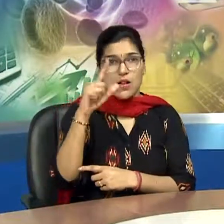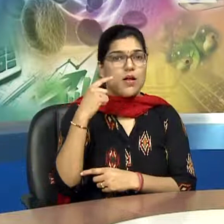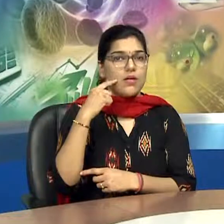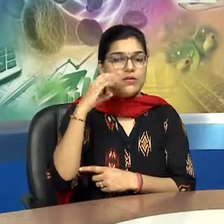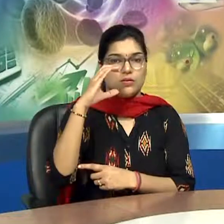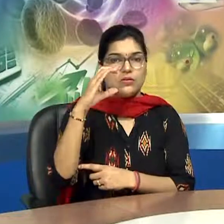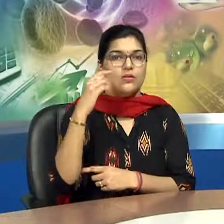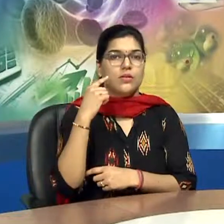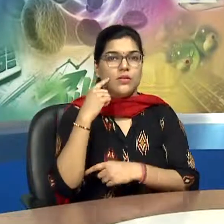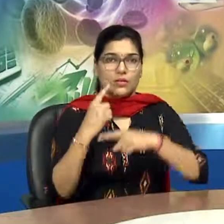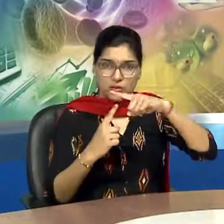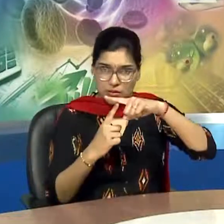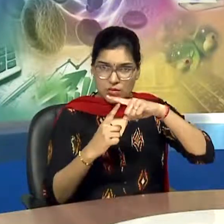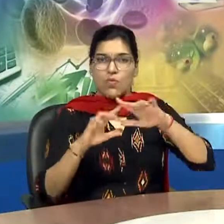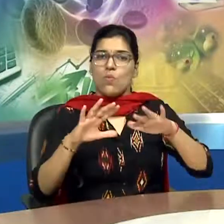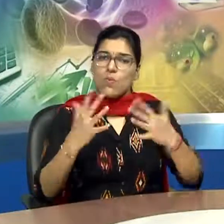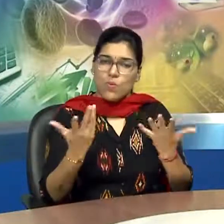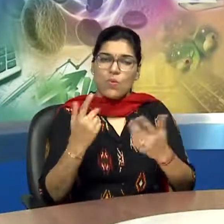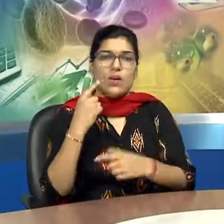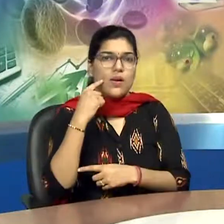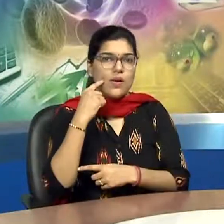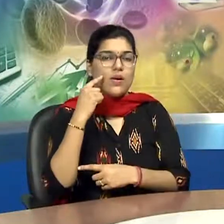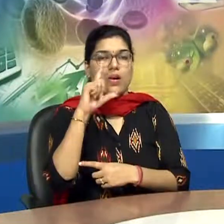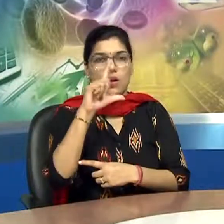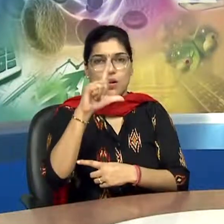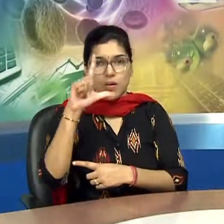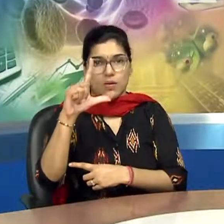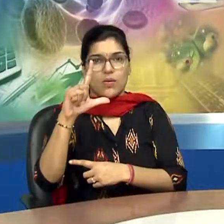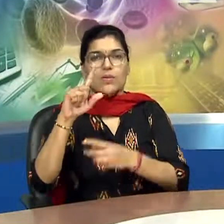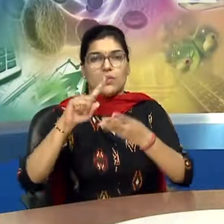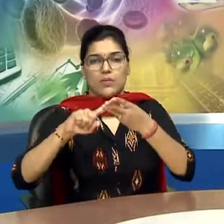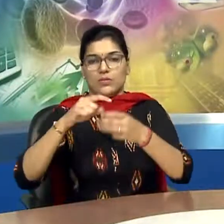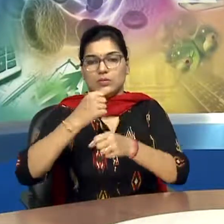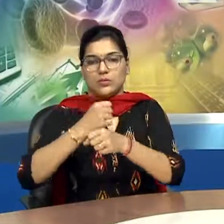is something which is against the law.